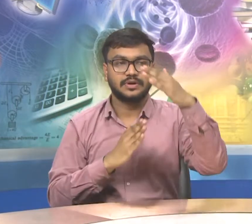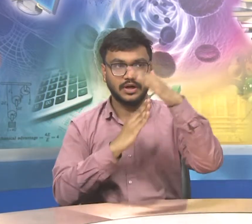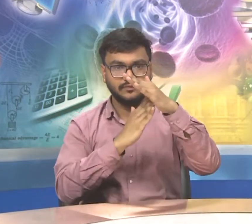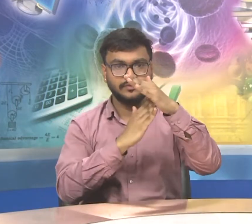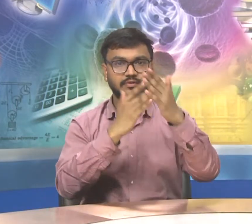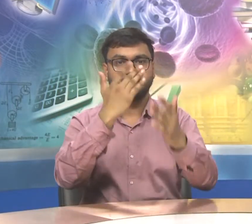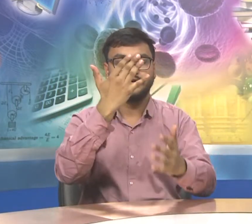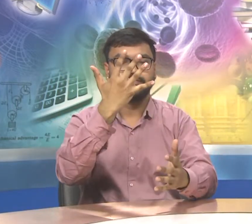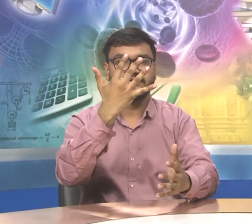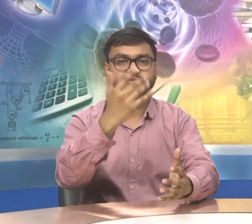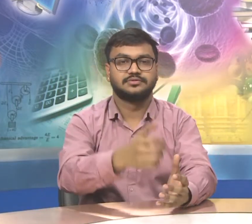It's time for a break.